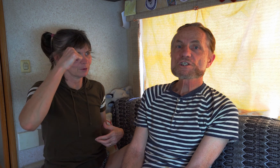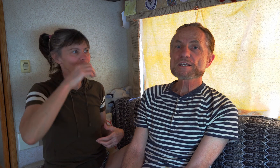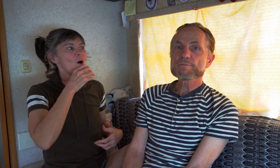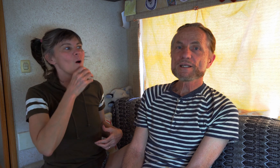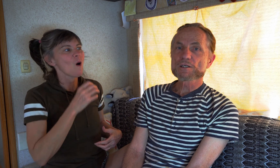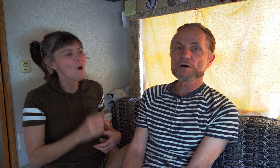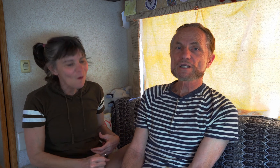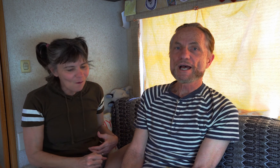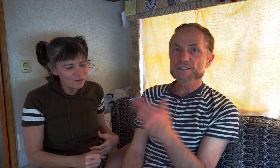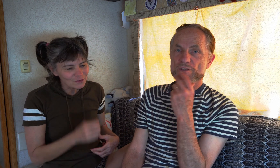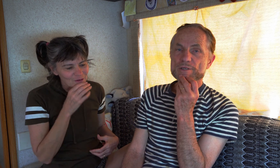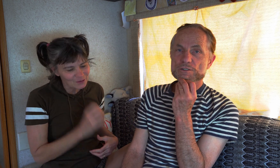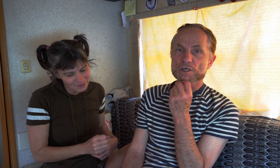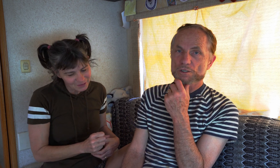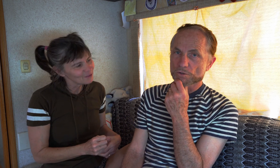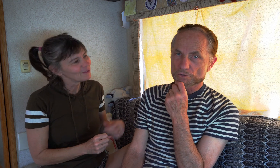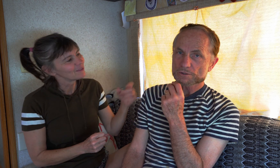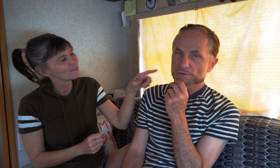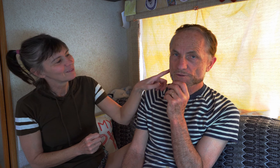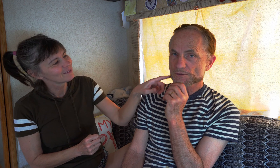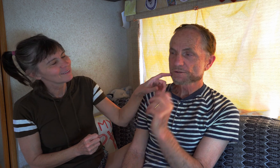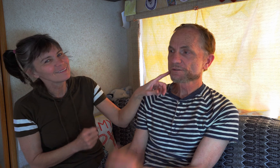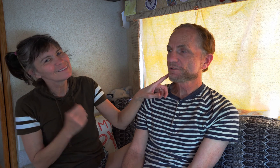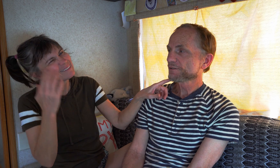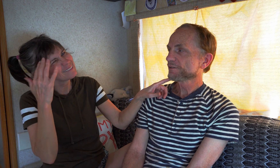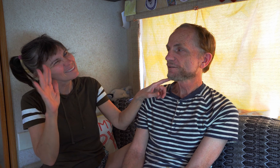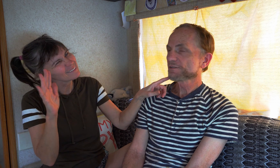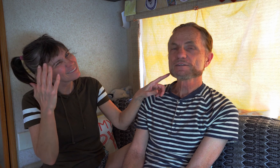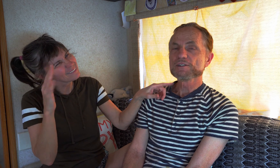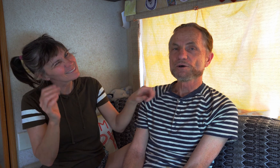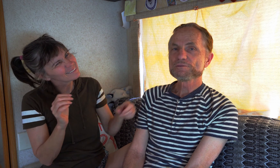remember. Which doesn't mean that all guys with beards are old.